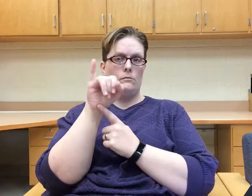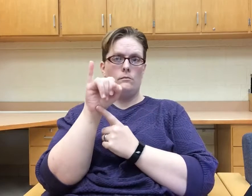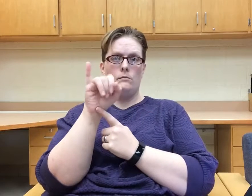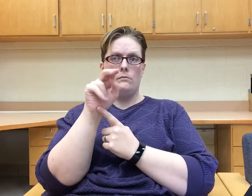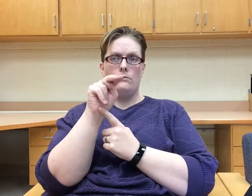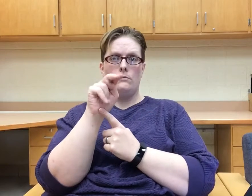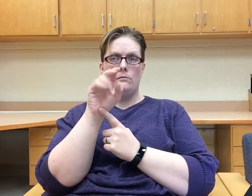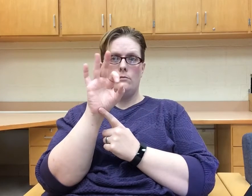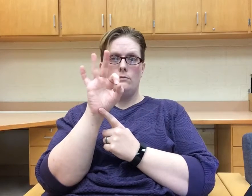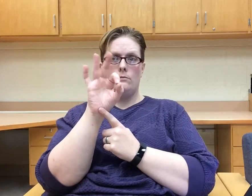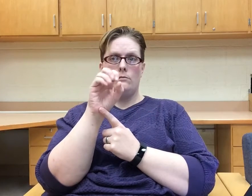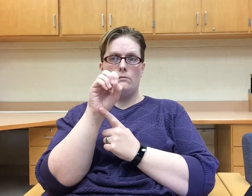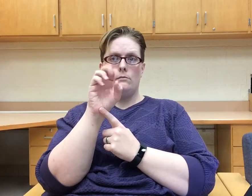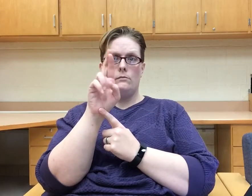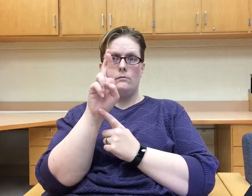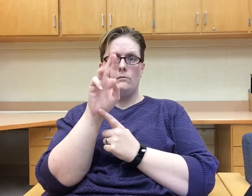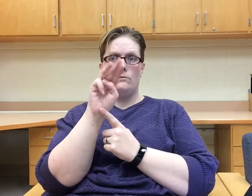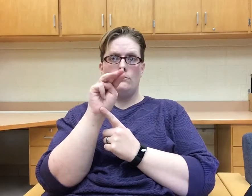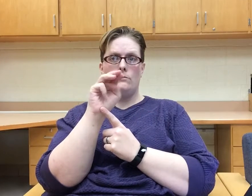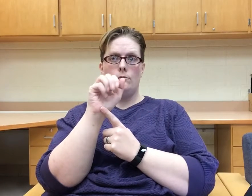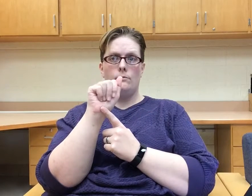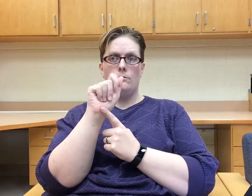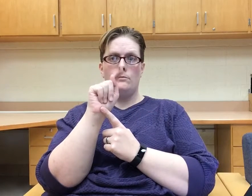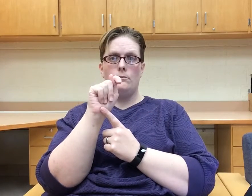Geographic Information